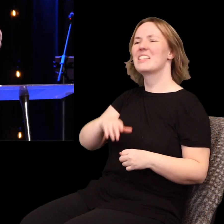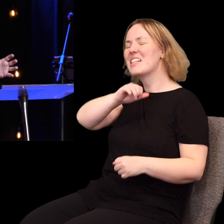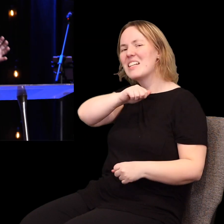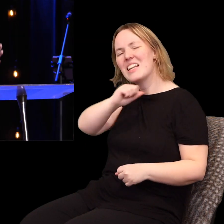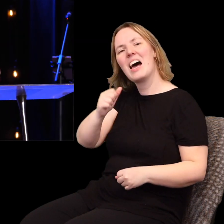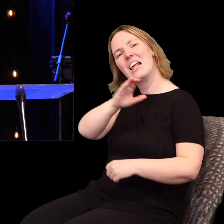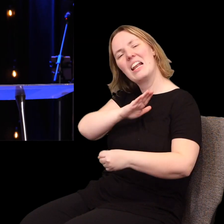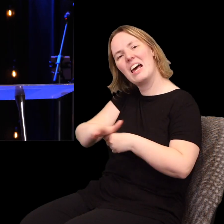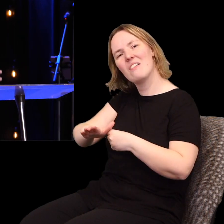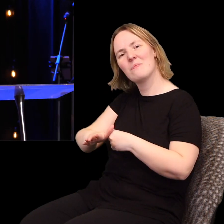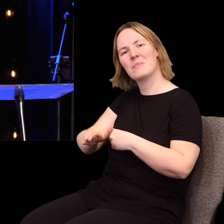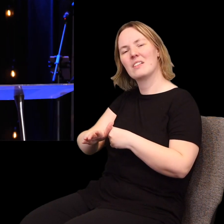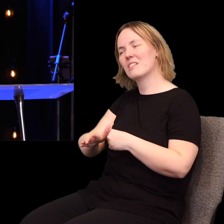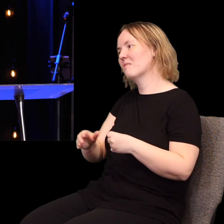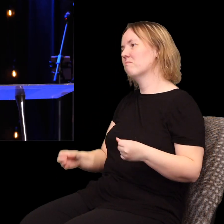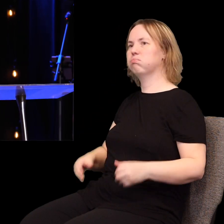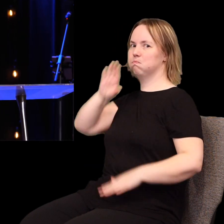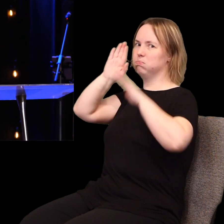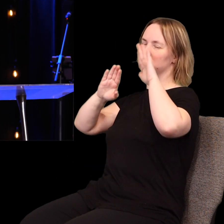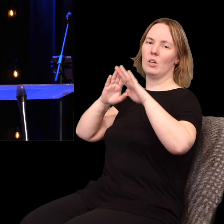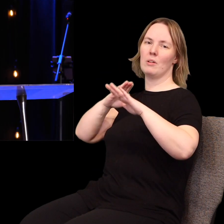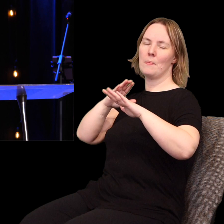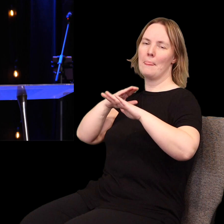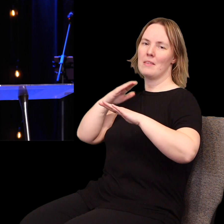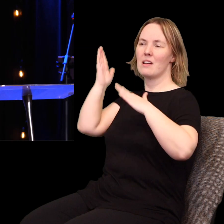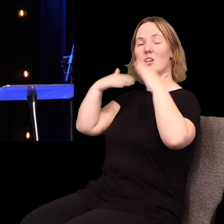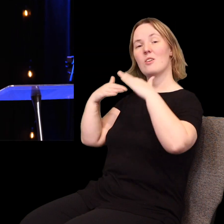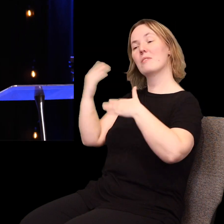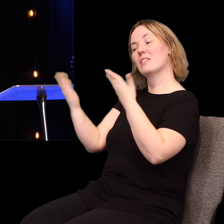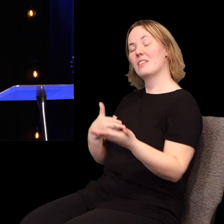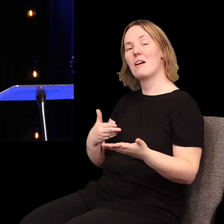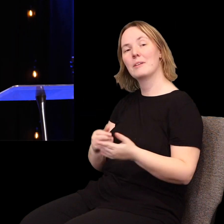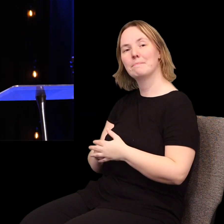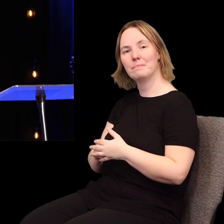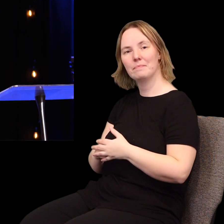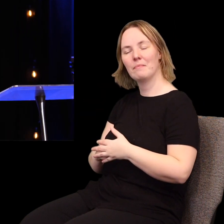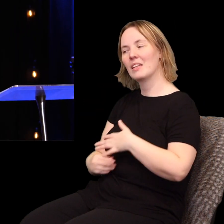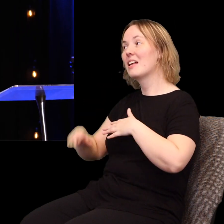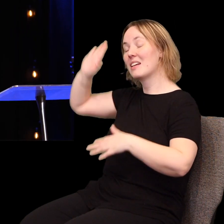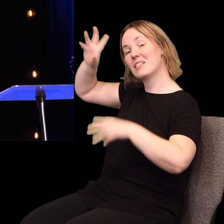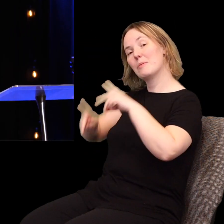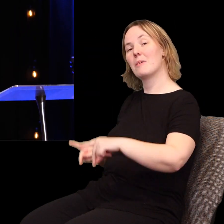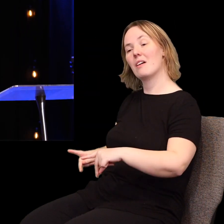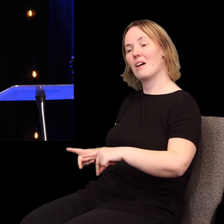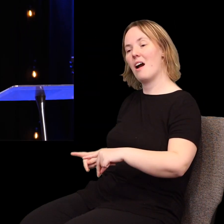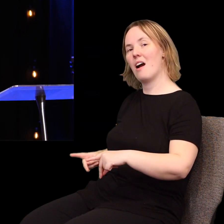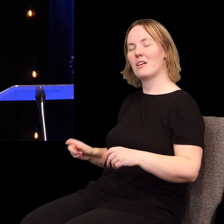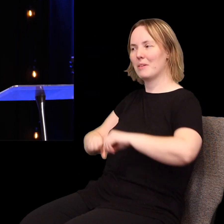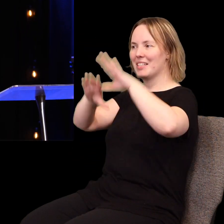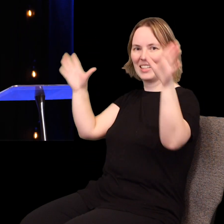flow ain't enough. There's a whole lot of trouble coming. But my people, they are going to be an inextinguishable